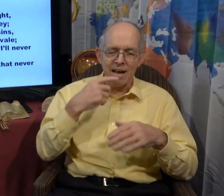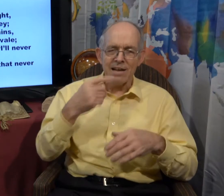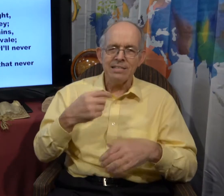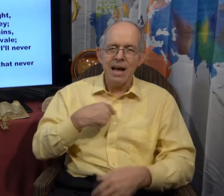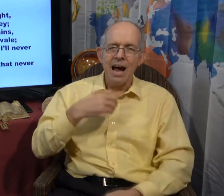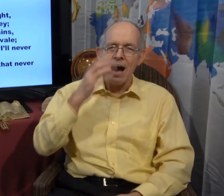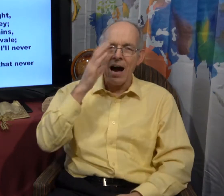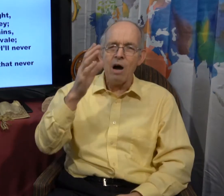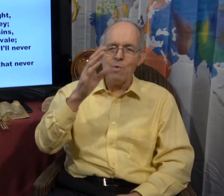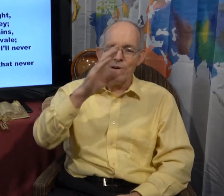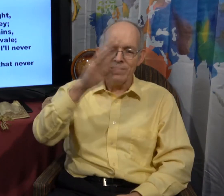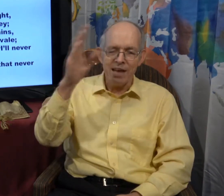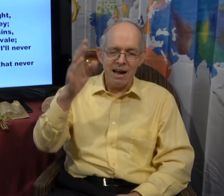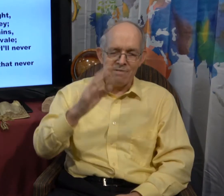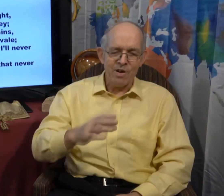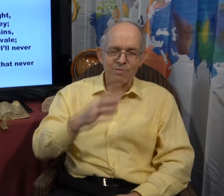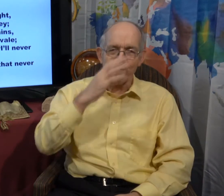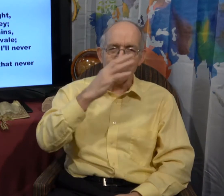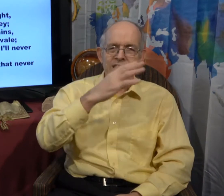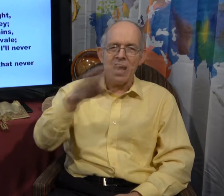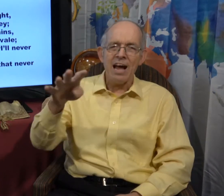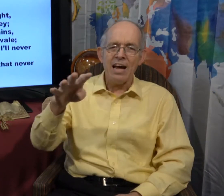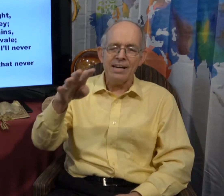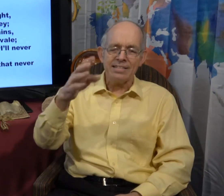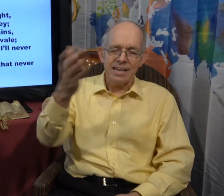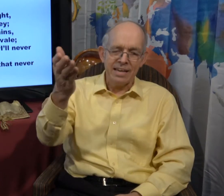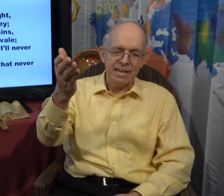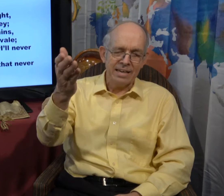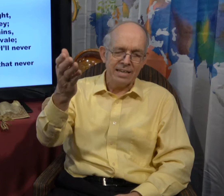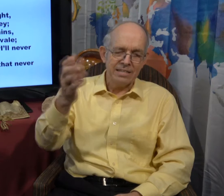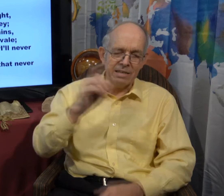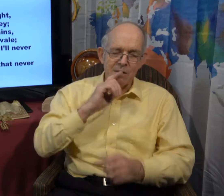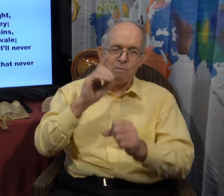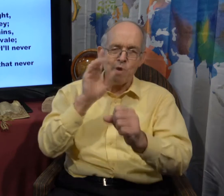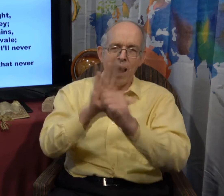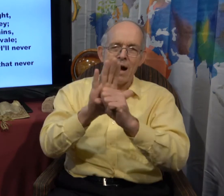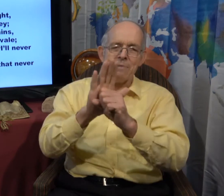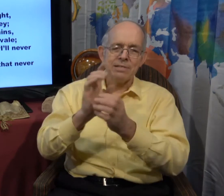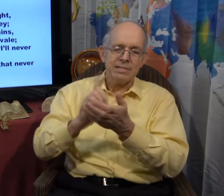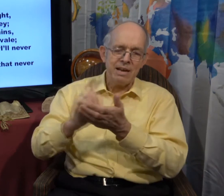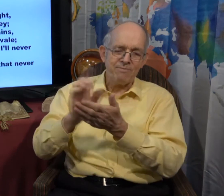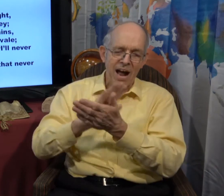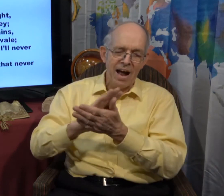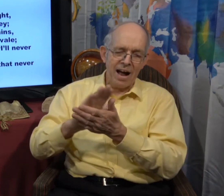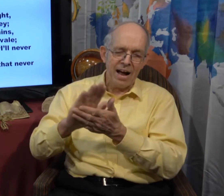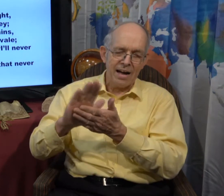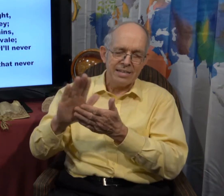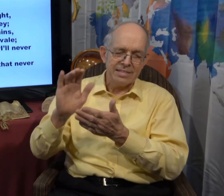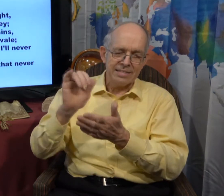said, I will never forget thee. From a divine